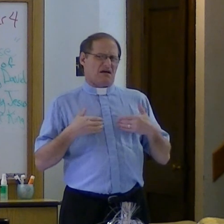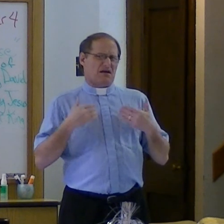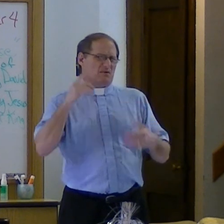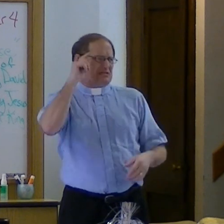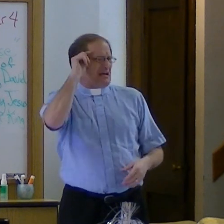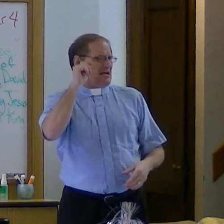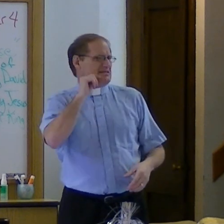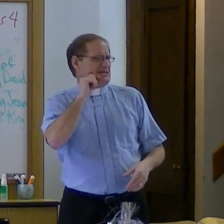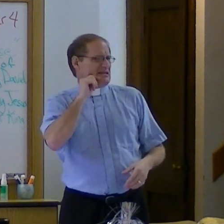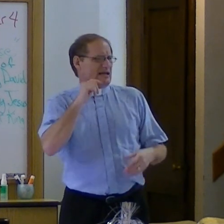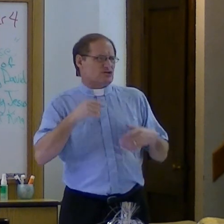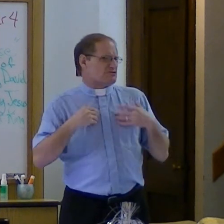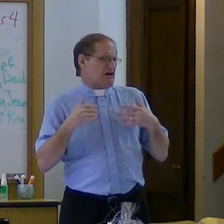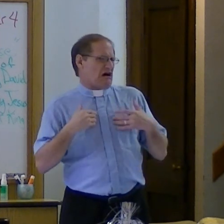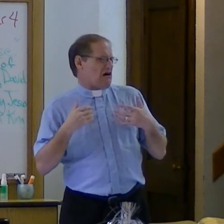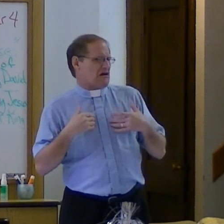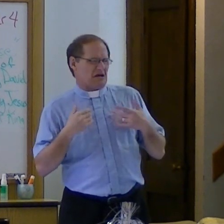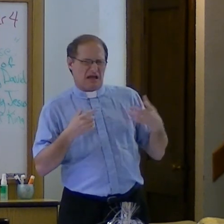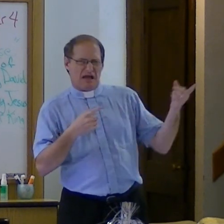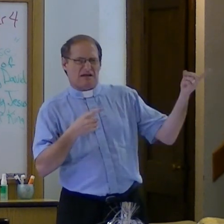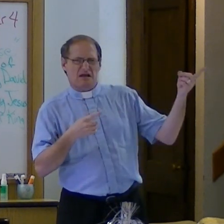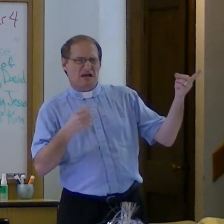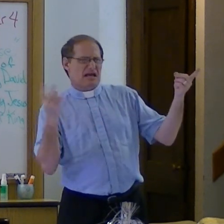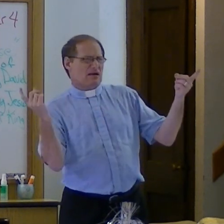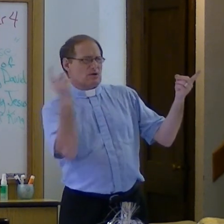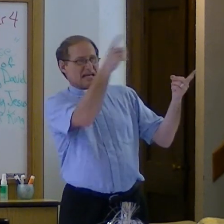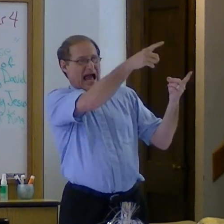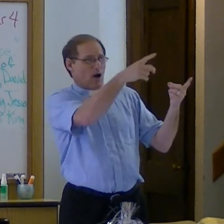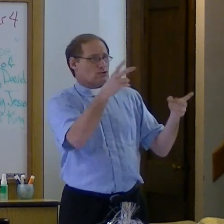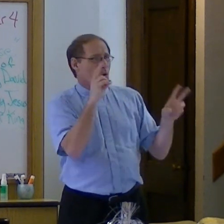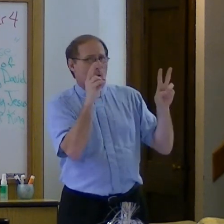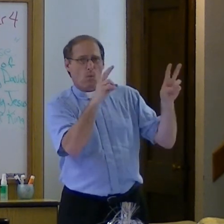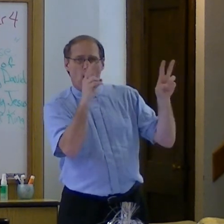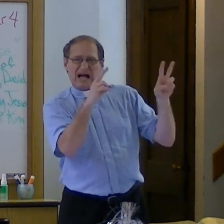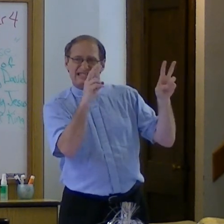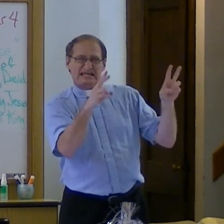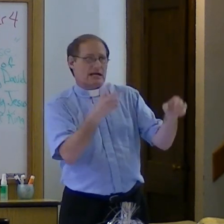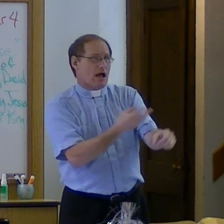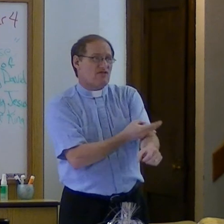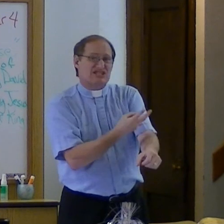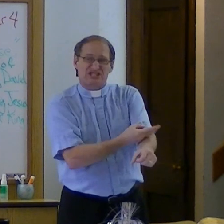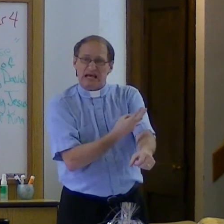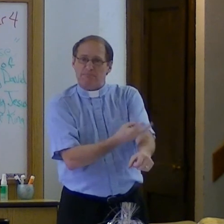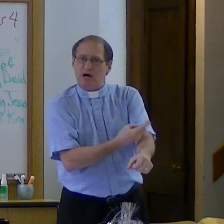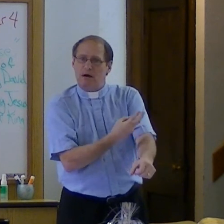Young. He was a teenager, young. He was out watching the sheep.